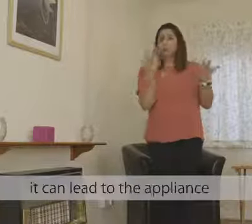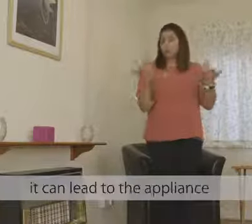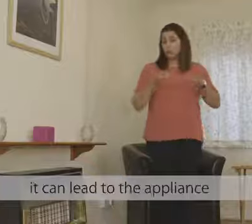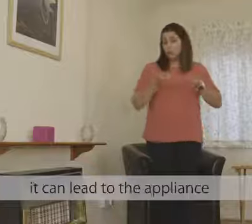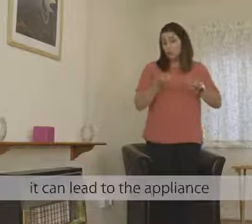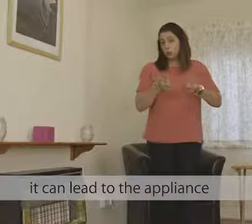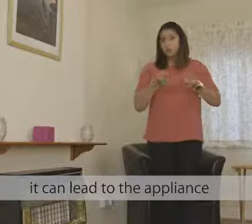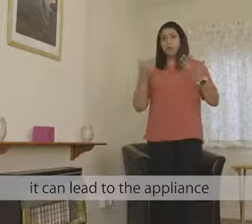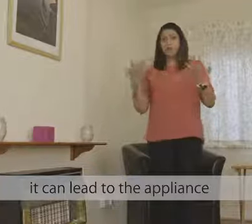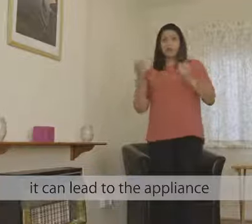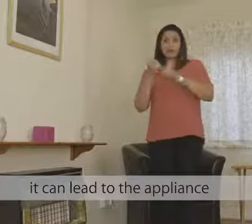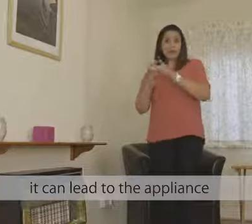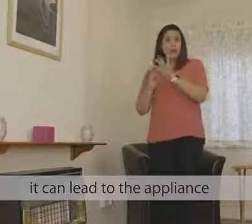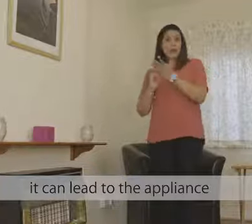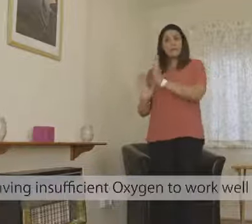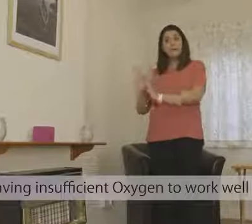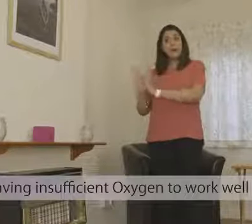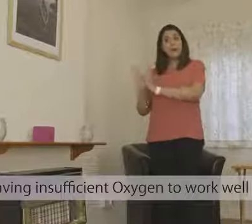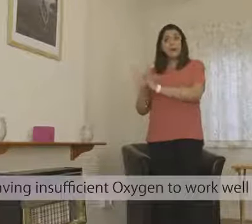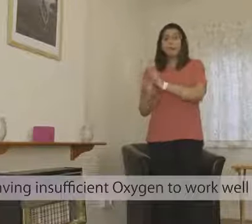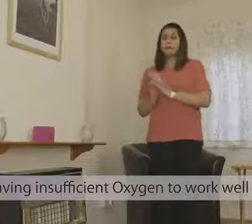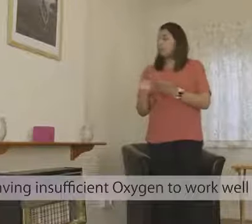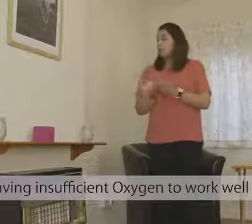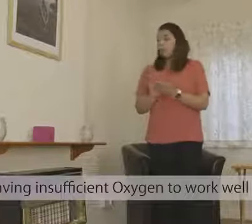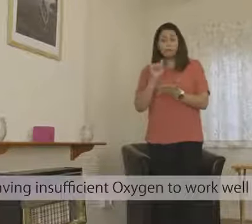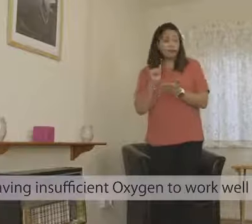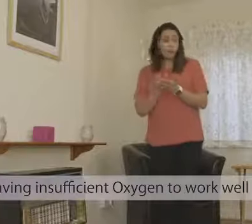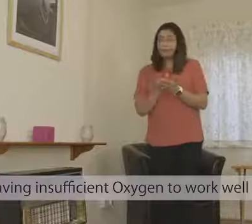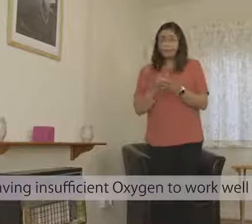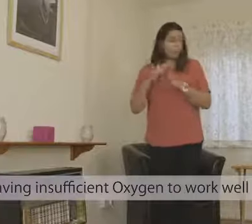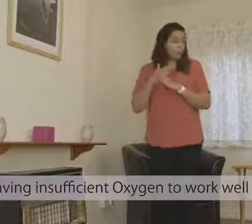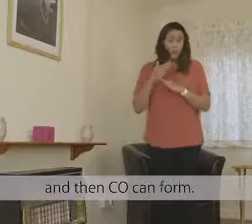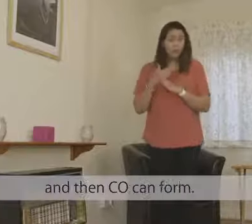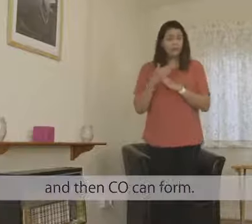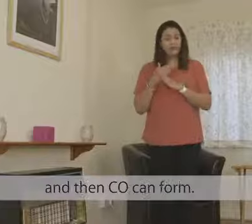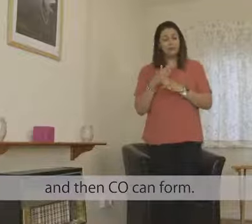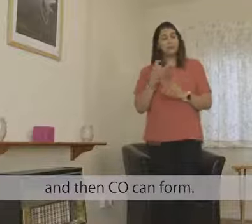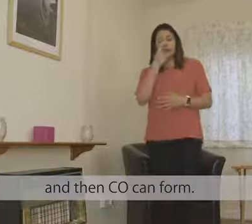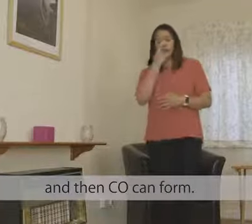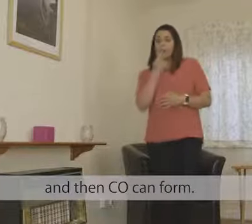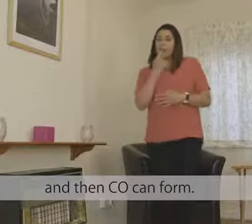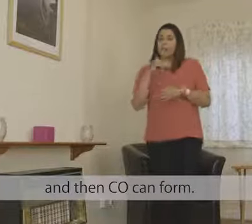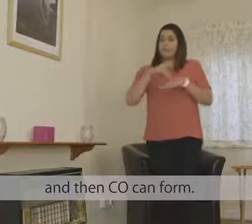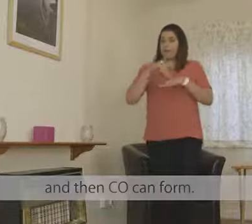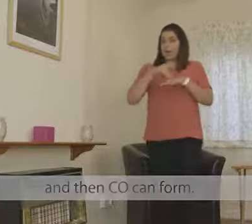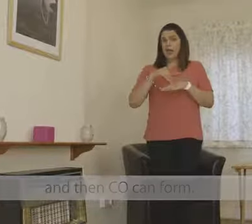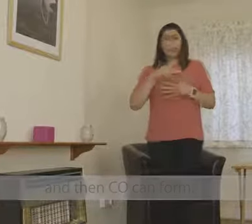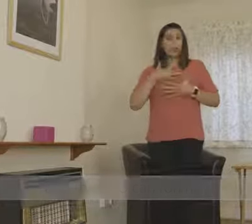it can lead to the appliance having insufficient oxygen to work well, and then CO can form.